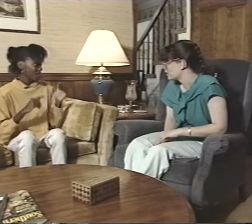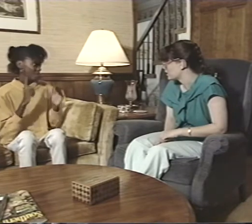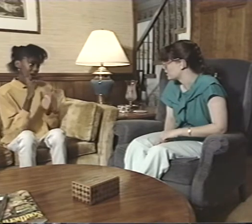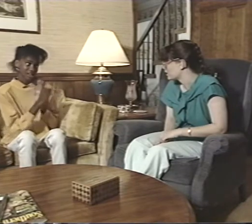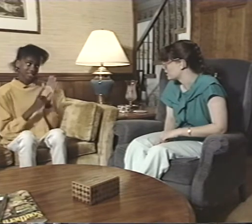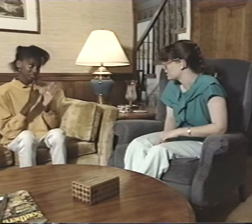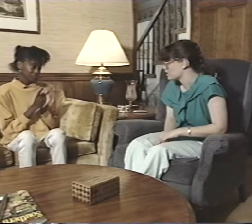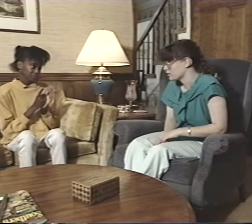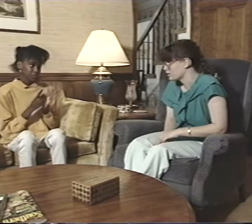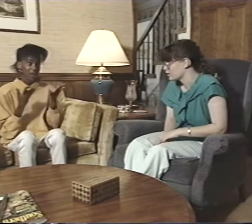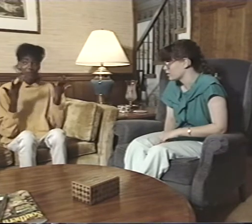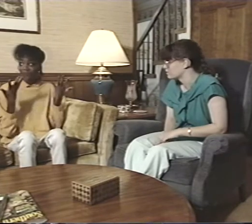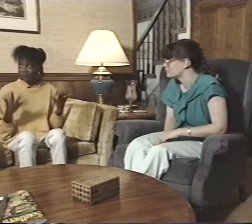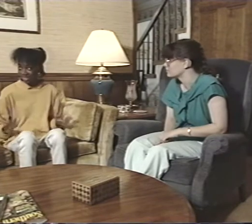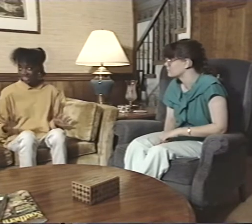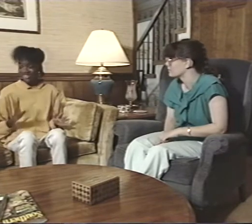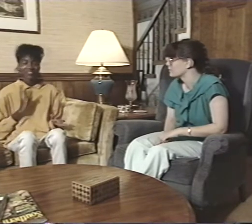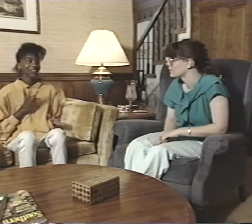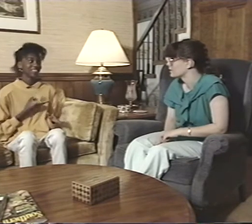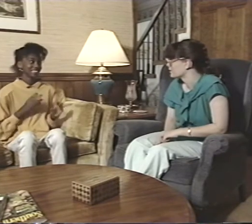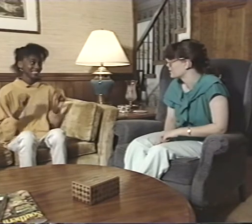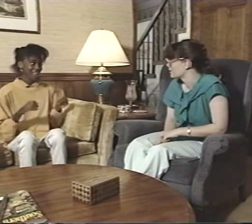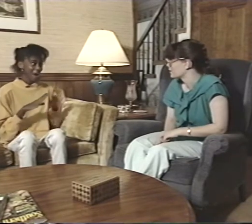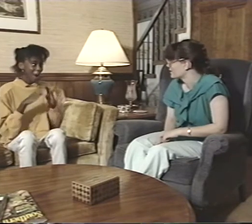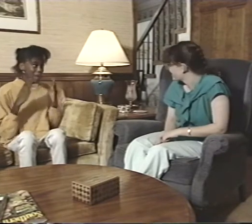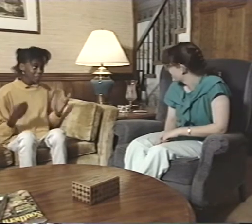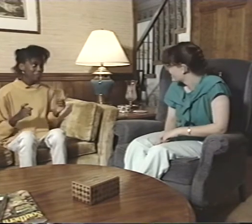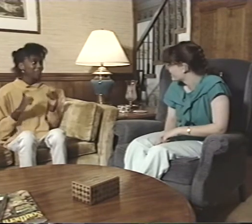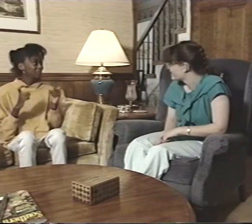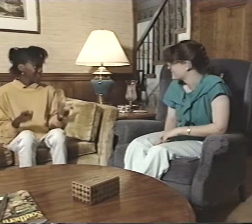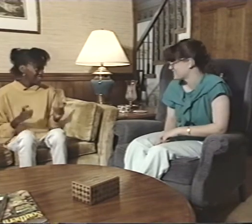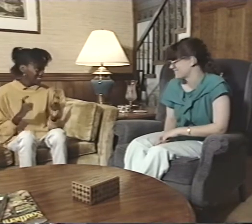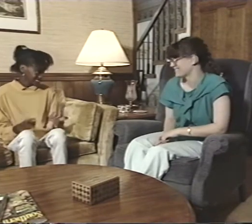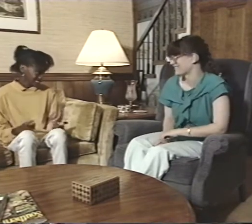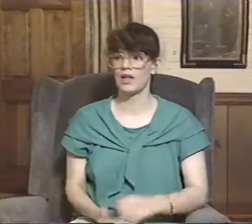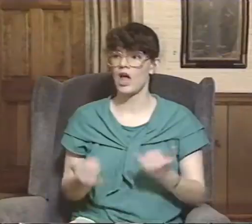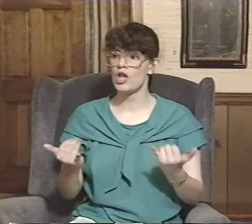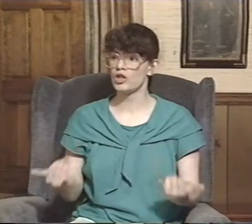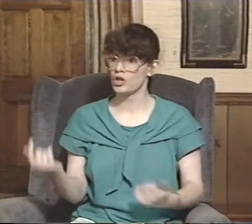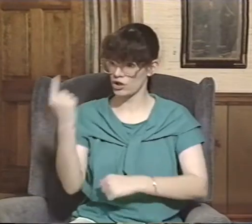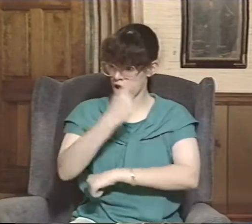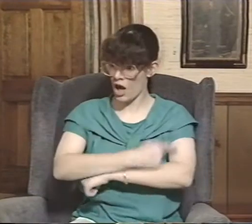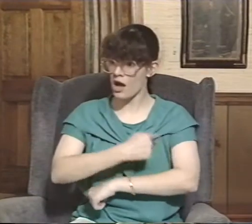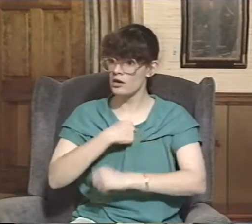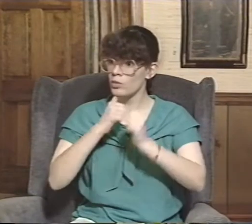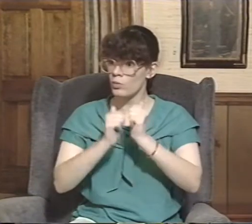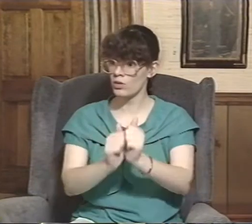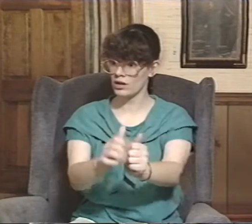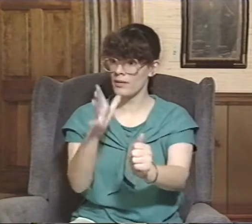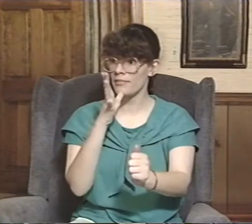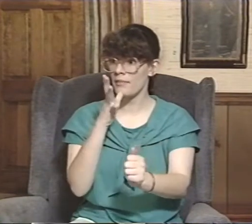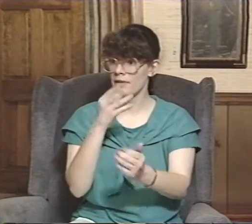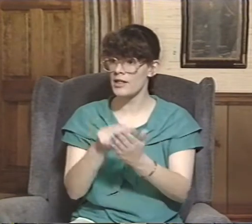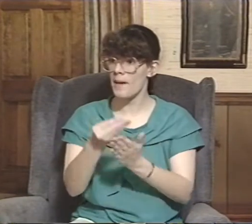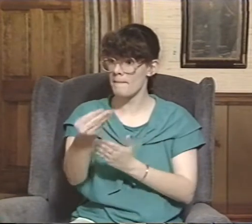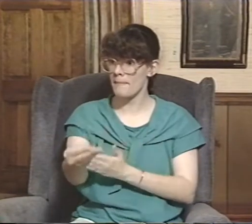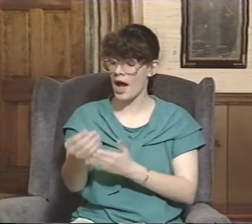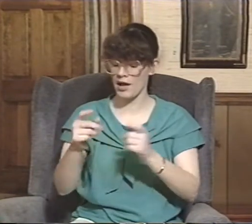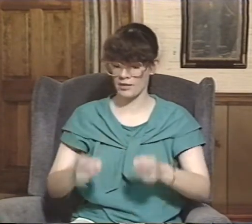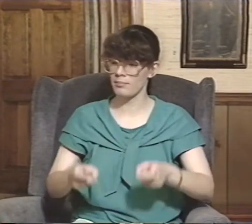hour. Then we can open presents. Today I'm going with my mom to buy the